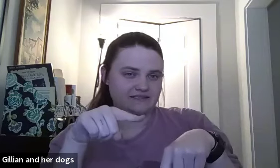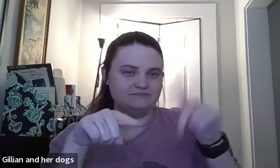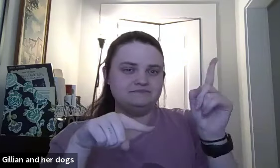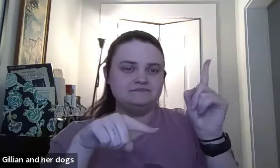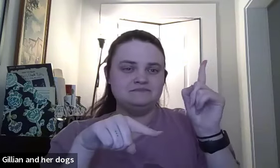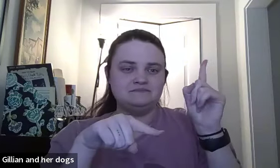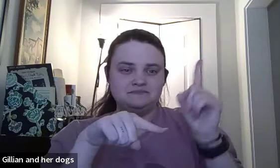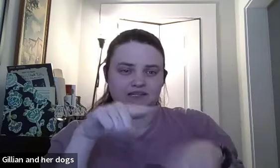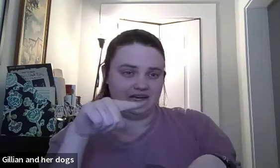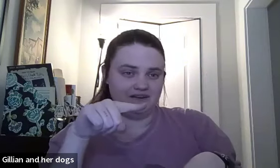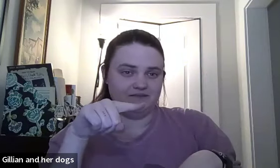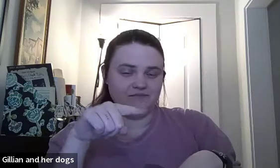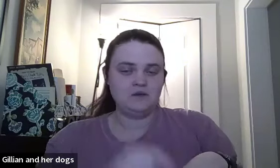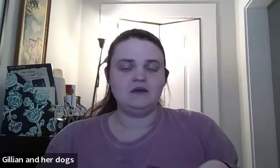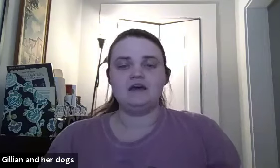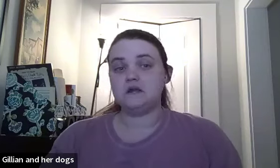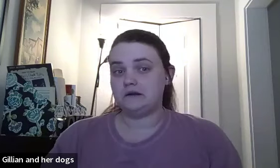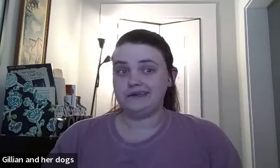can't, can't, and then our